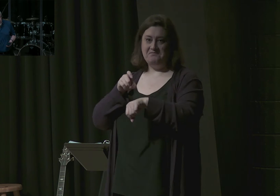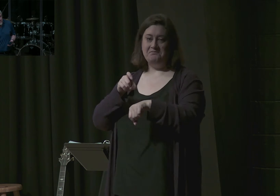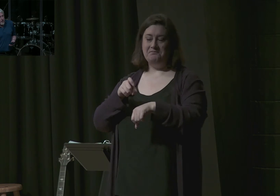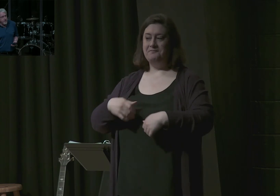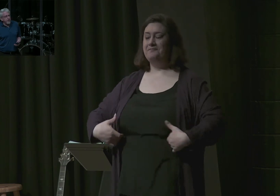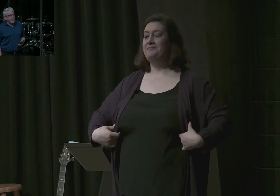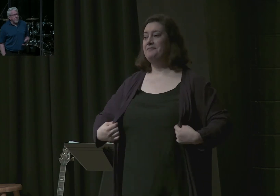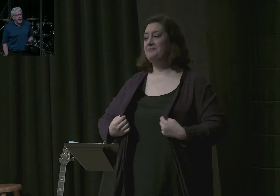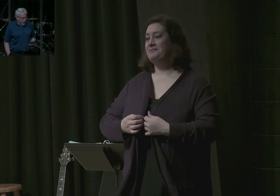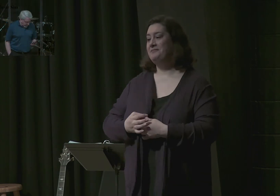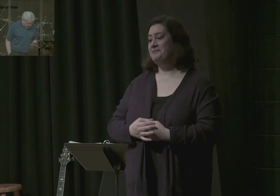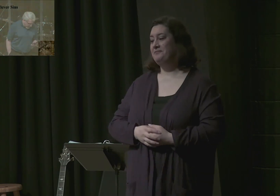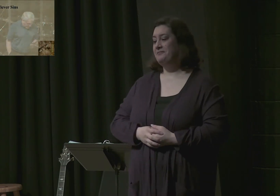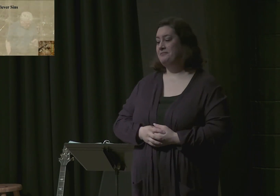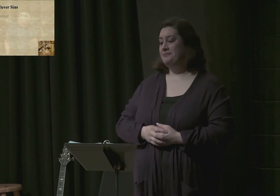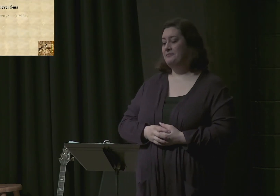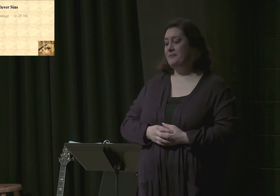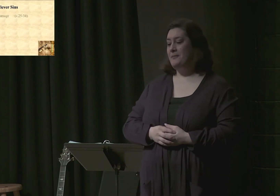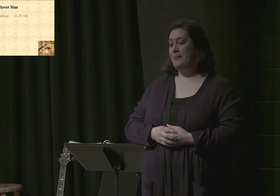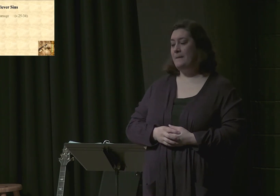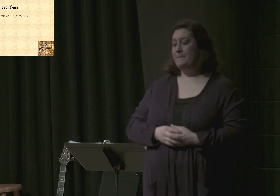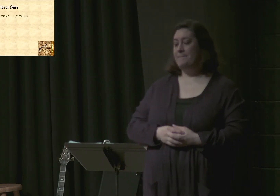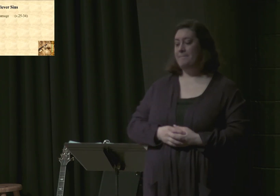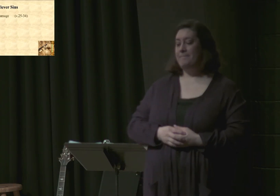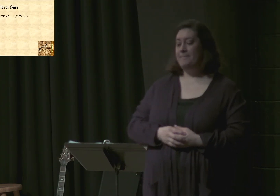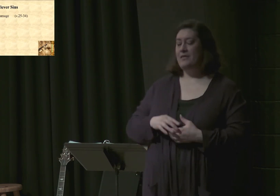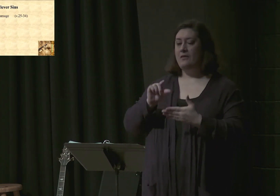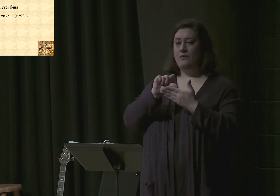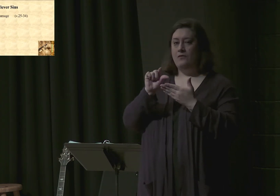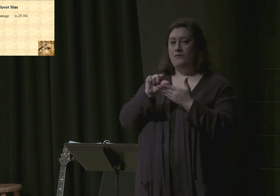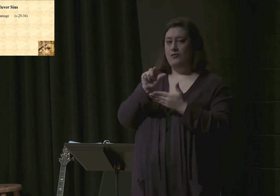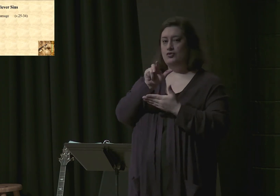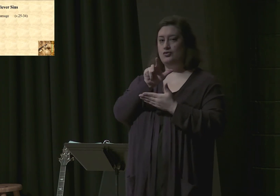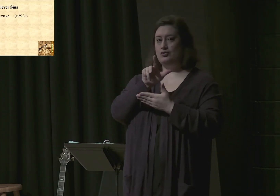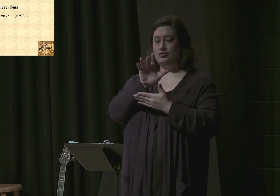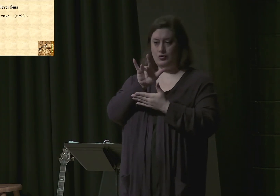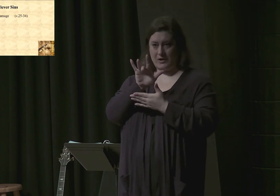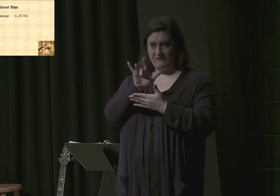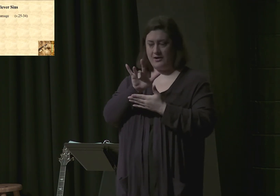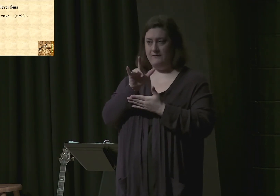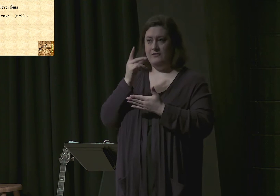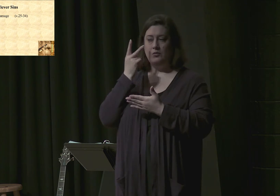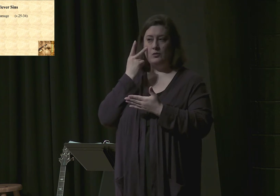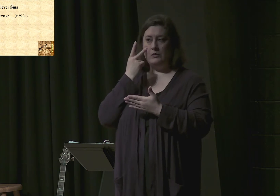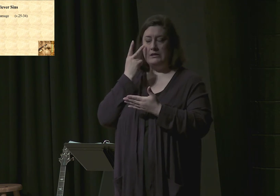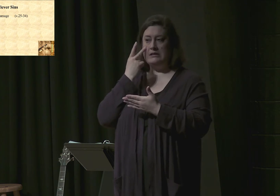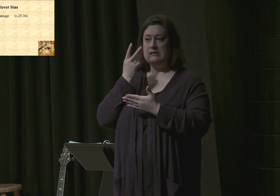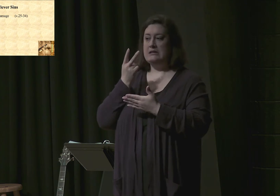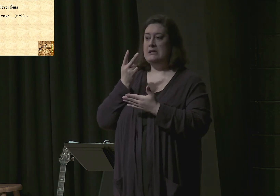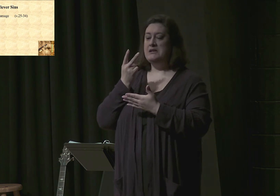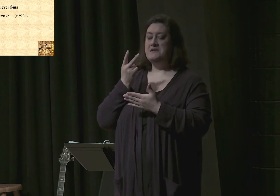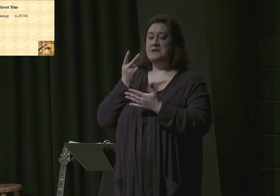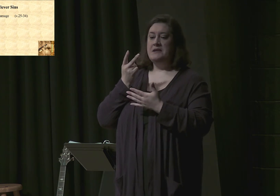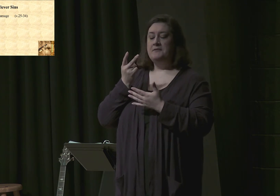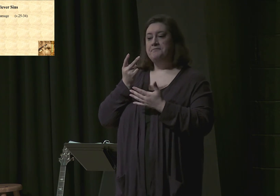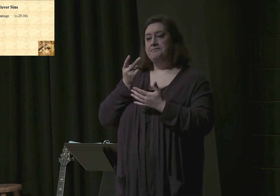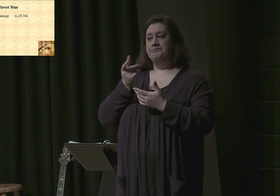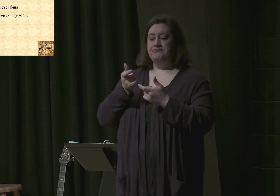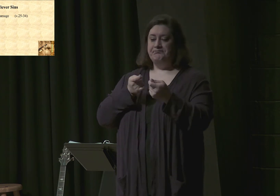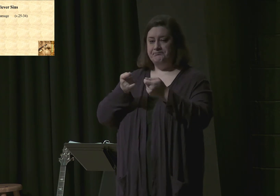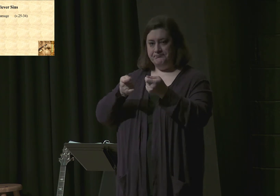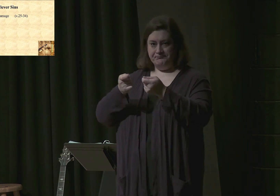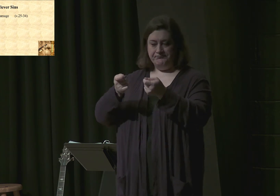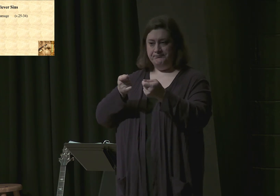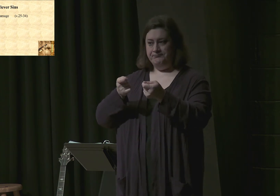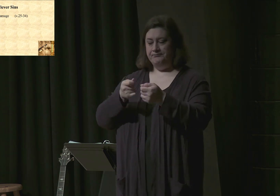So we find here some clever sins as they are bargaining for advantage in verses 25 through 34. Now, for those